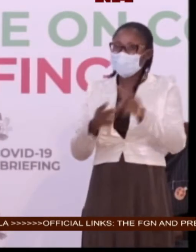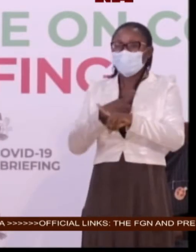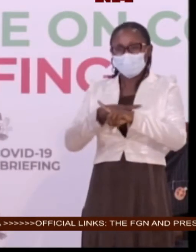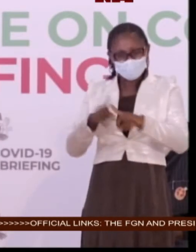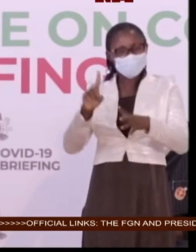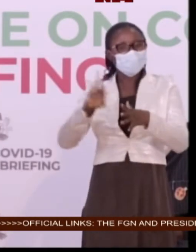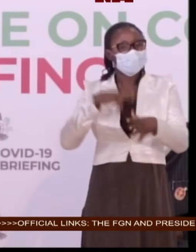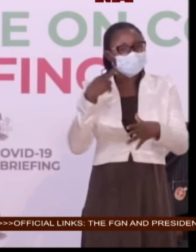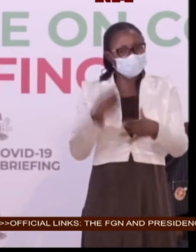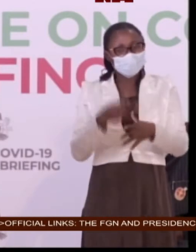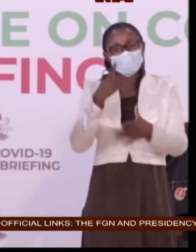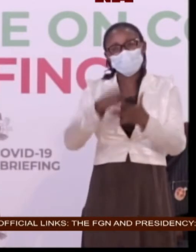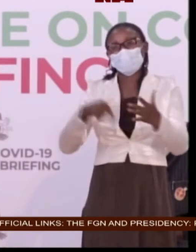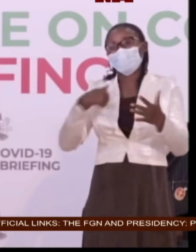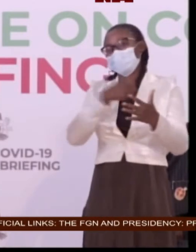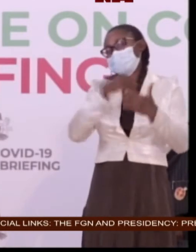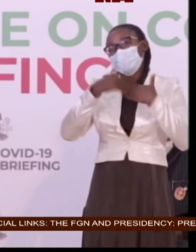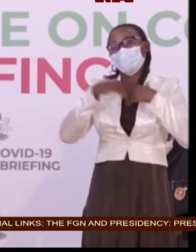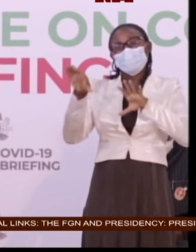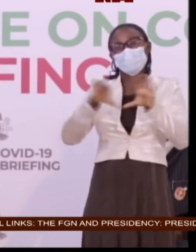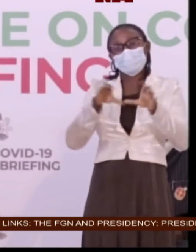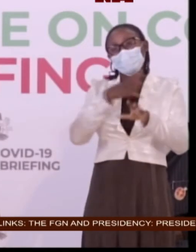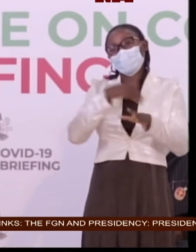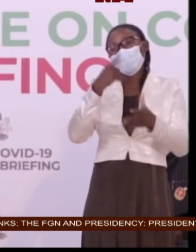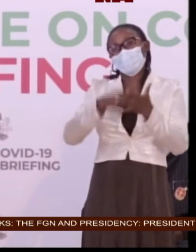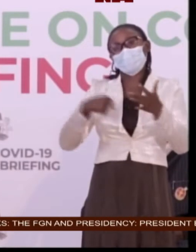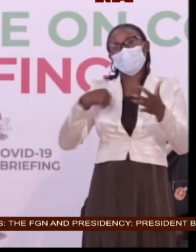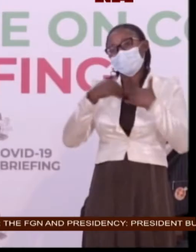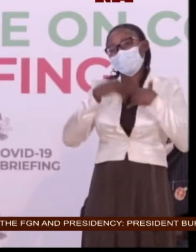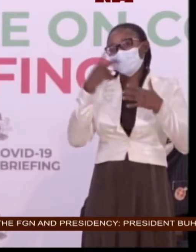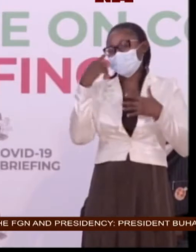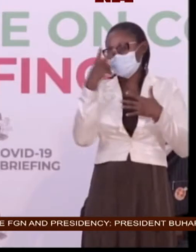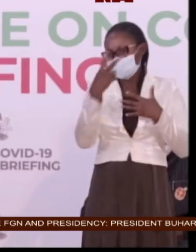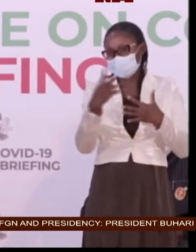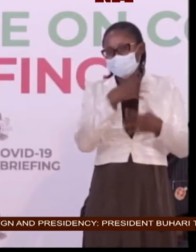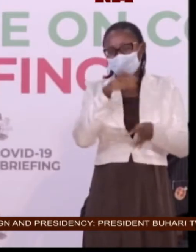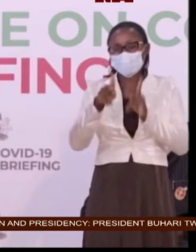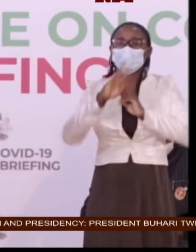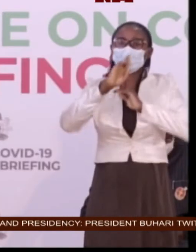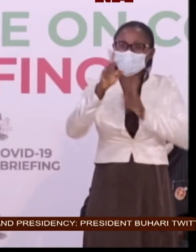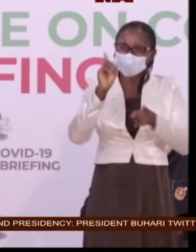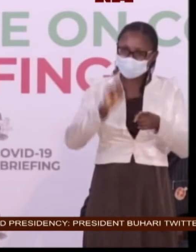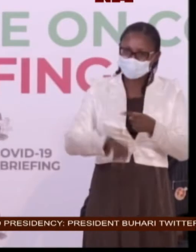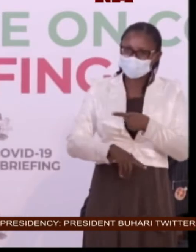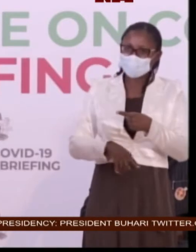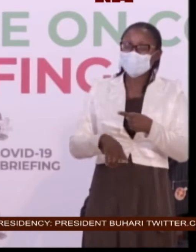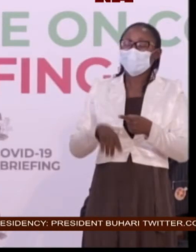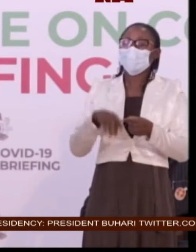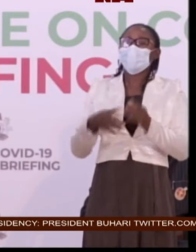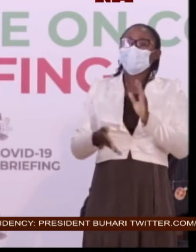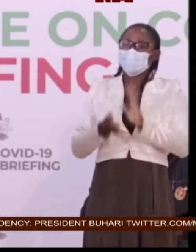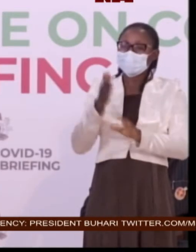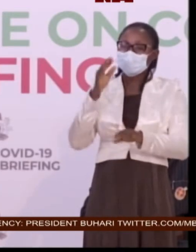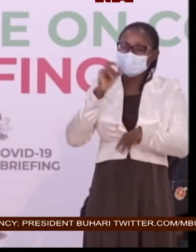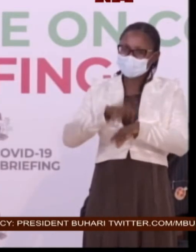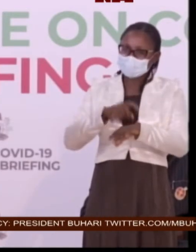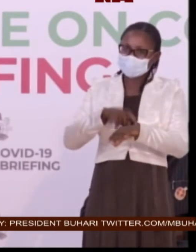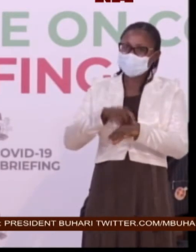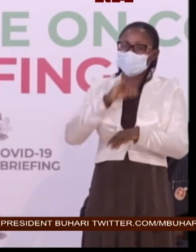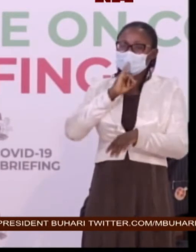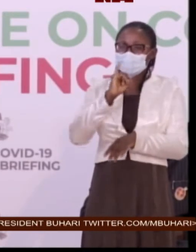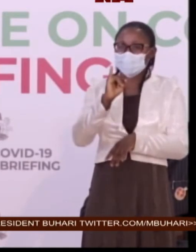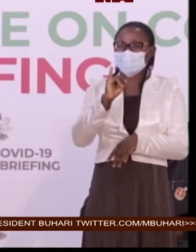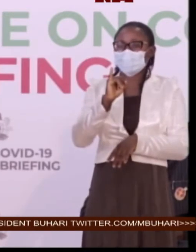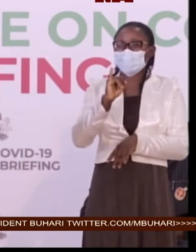rather what we have done and what we have seen our people respond to most of the time